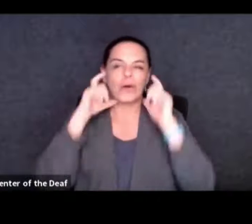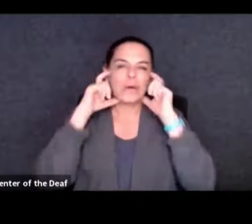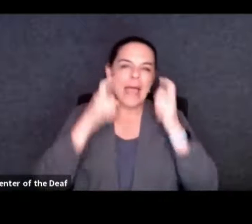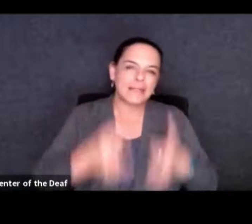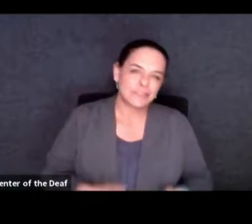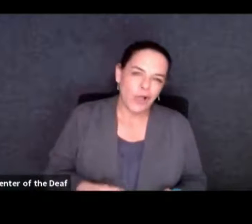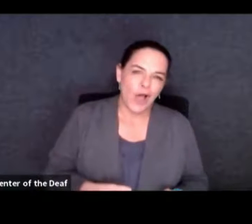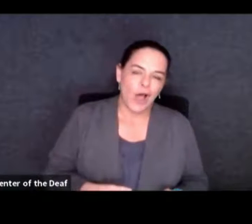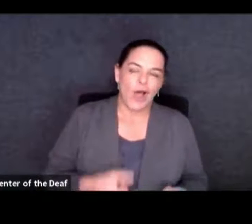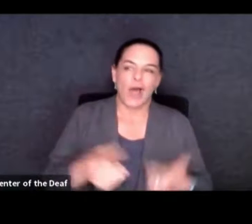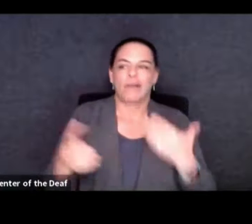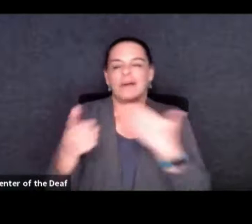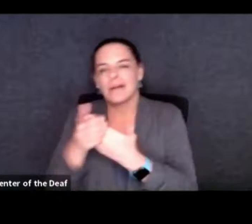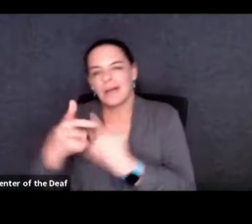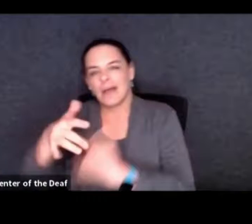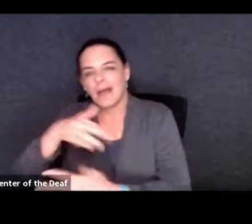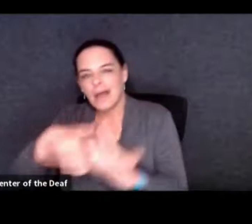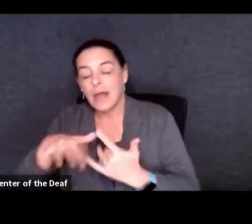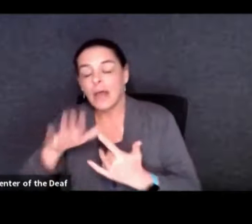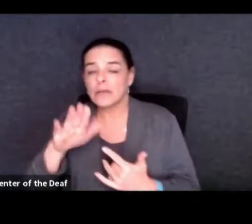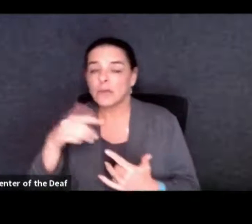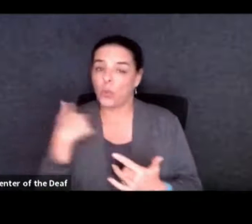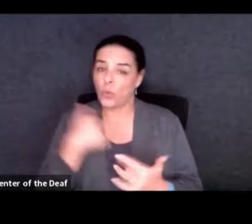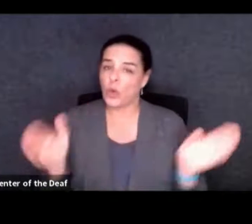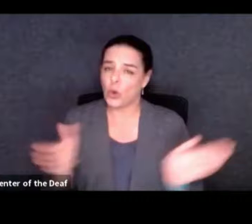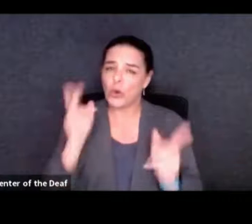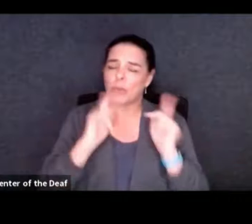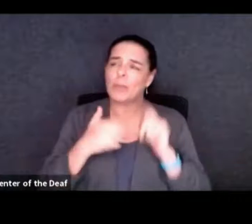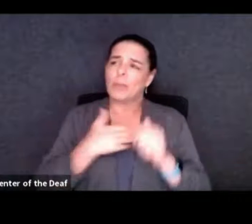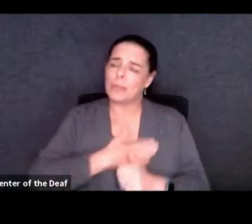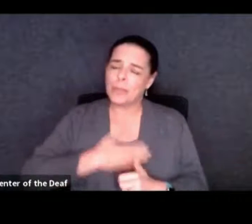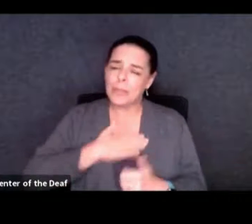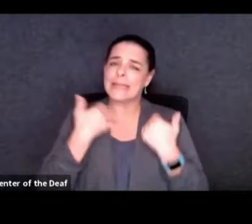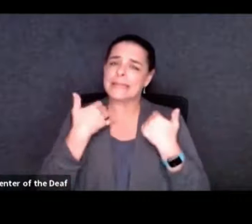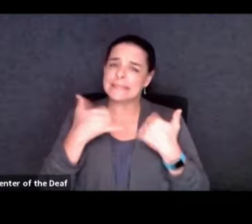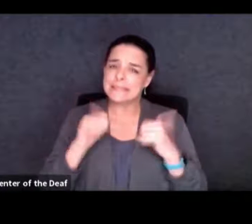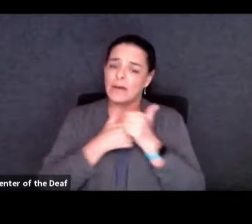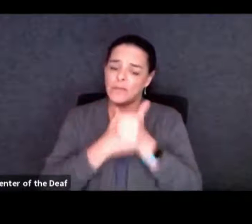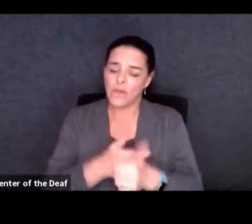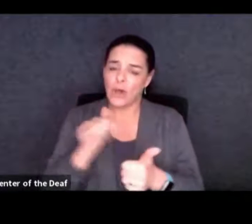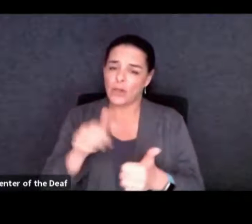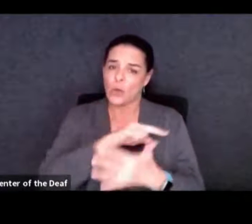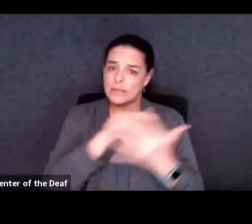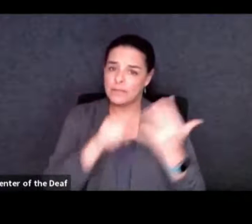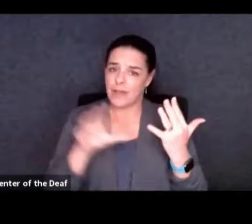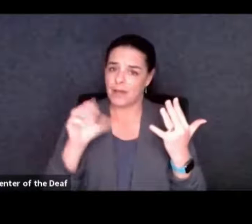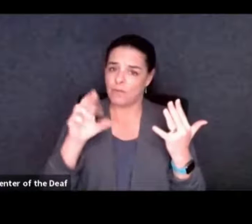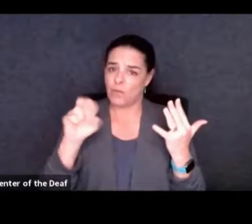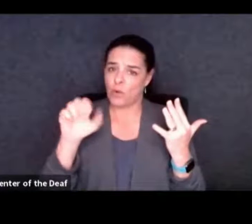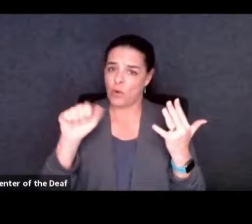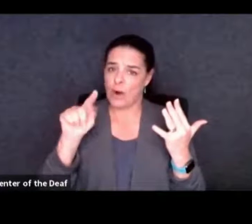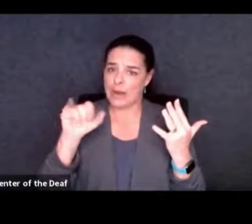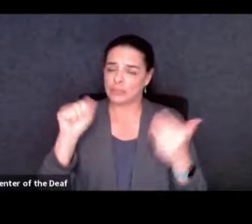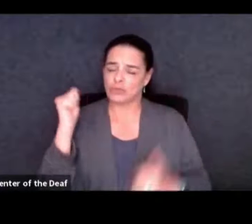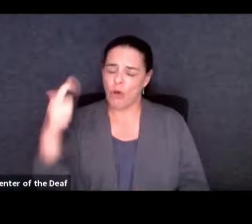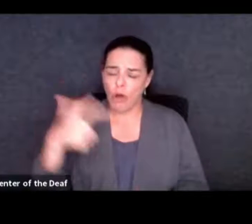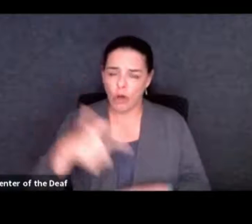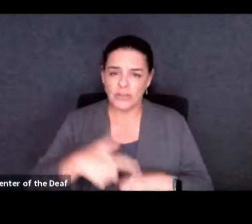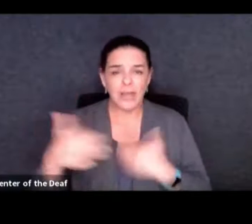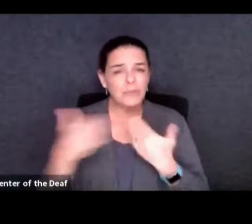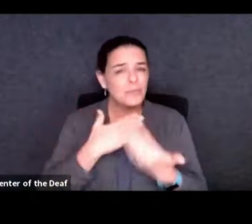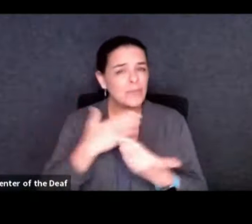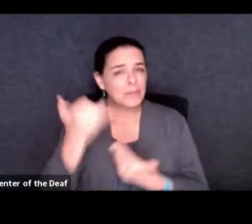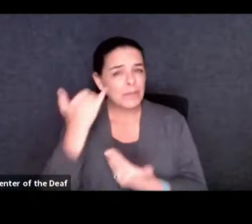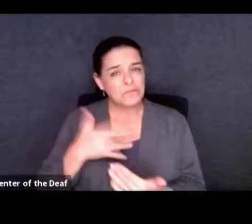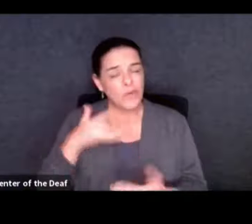really want to encourage that people continue to follow those 5 core actions all the time, even when it feels awkward, to make